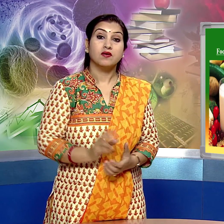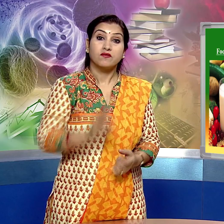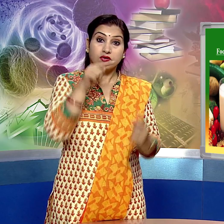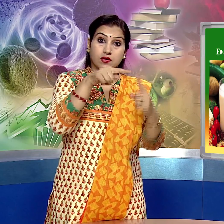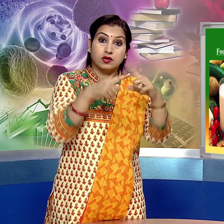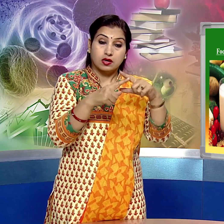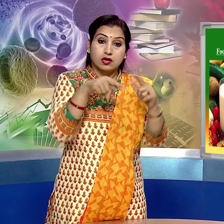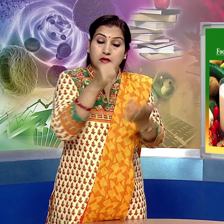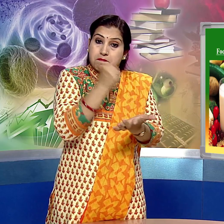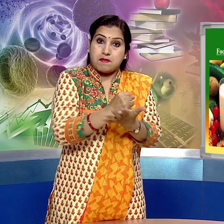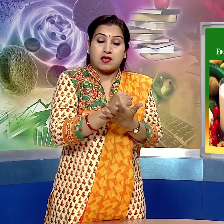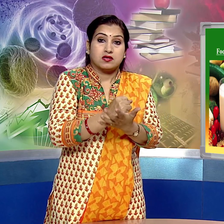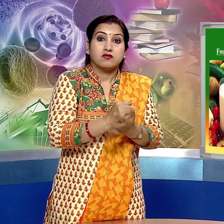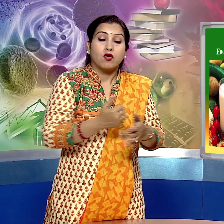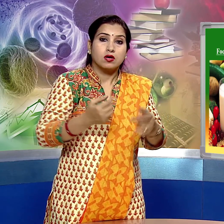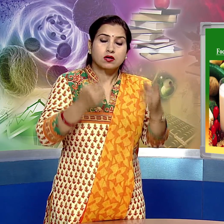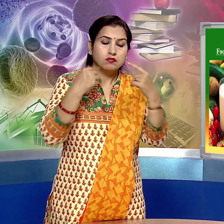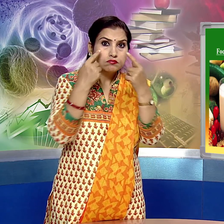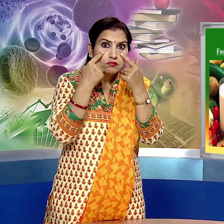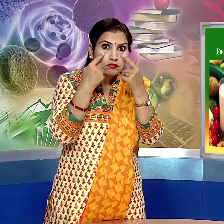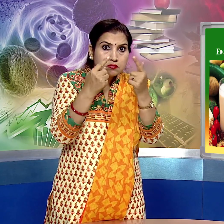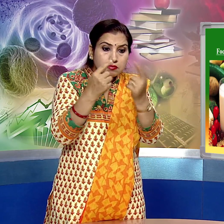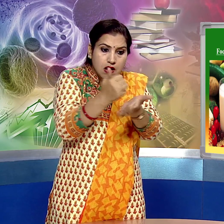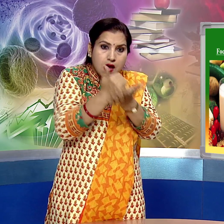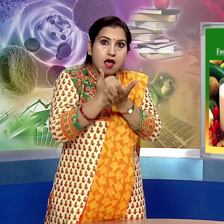Vitamin A is required for normal vision in the eyes.